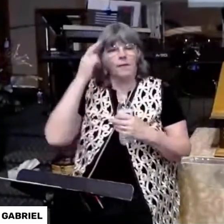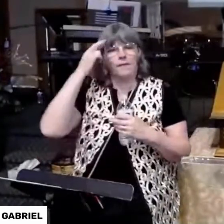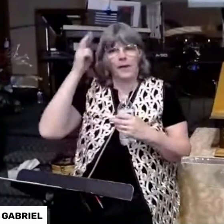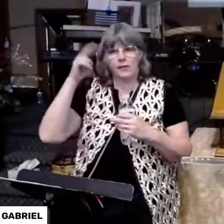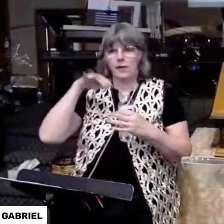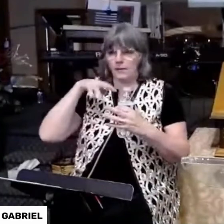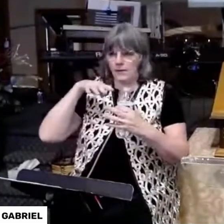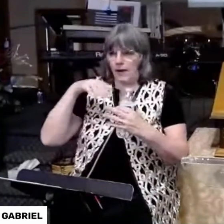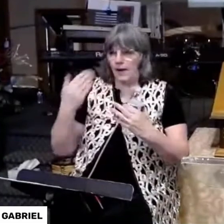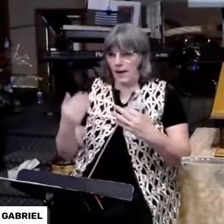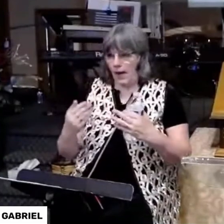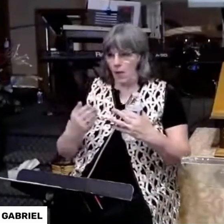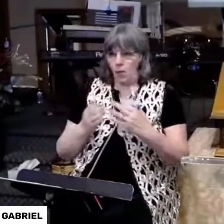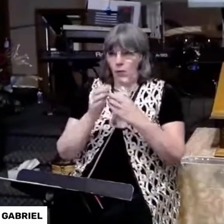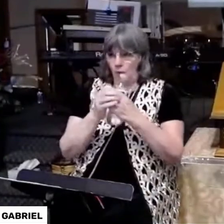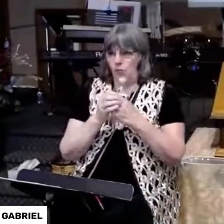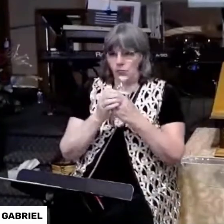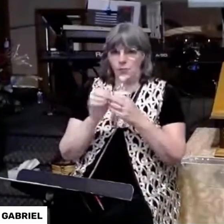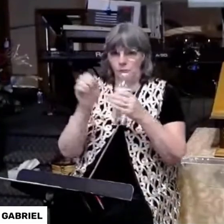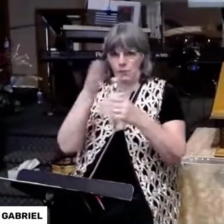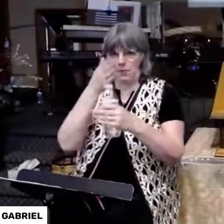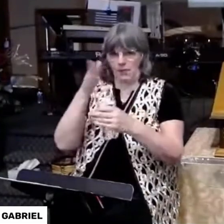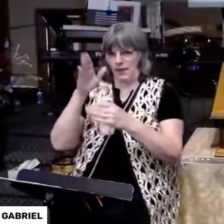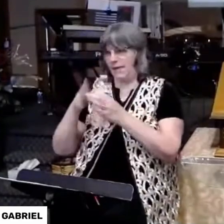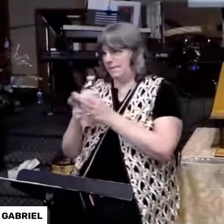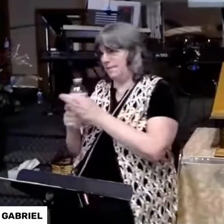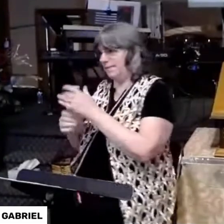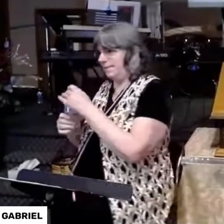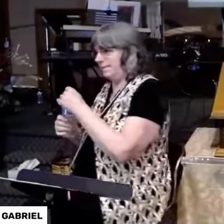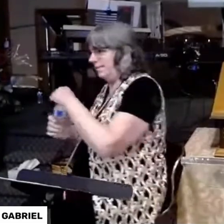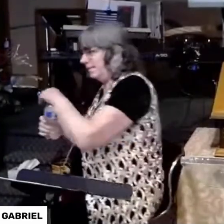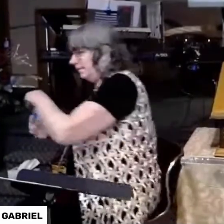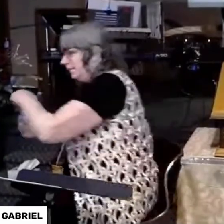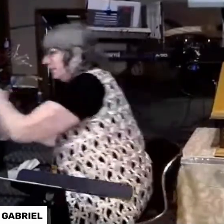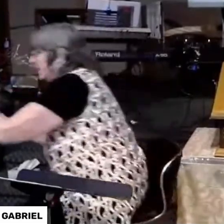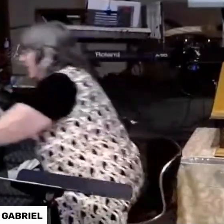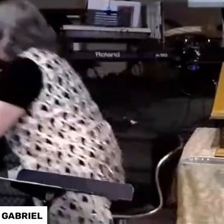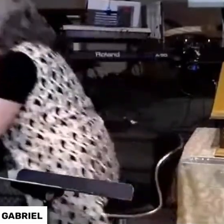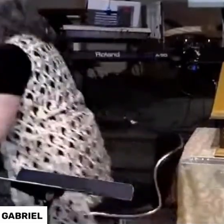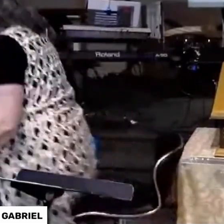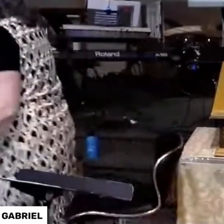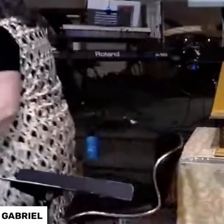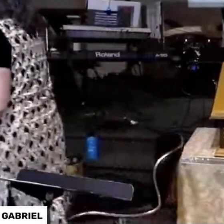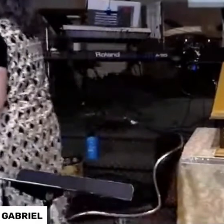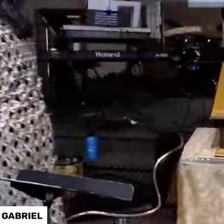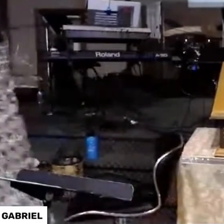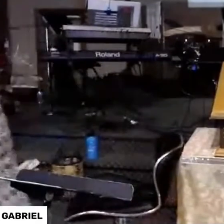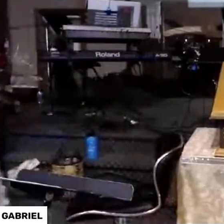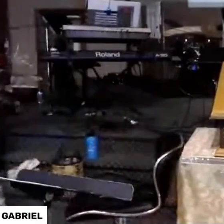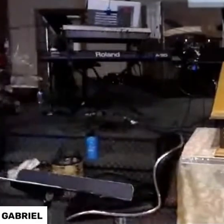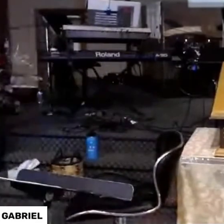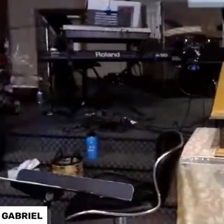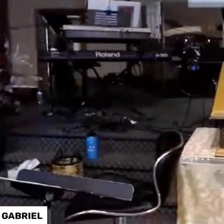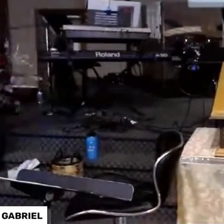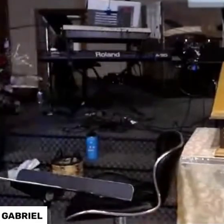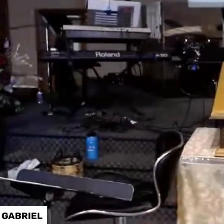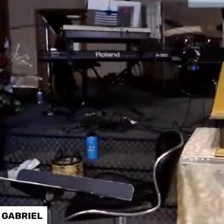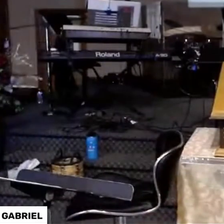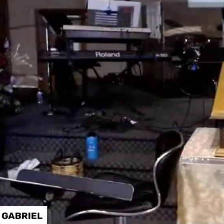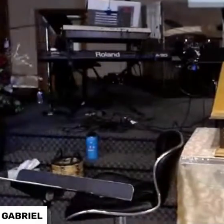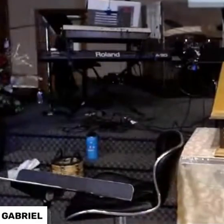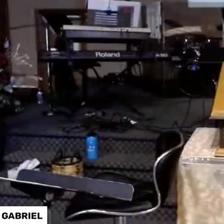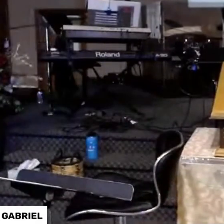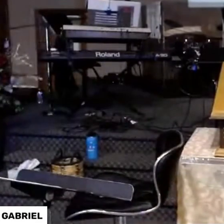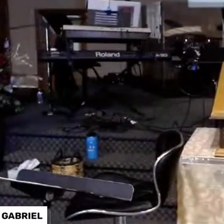reflection and study. Now we will worship through music, and then we'll worship through food.